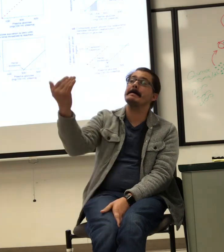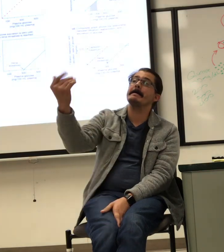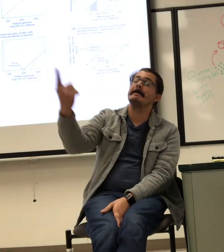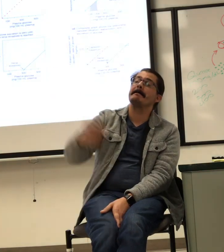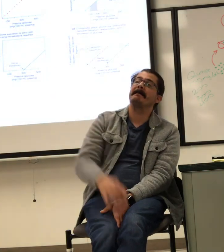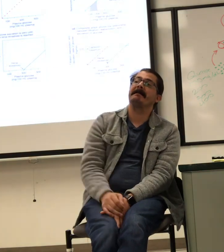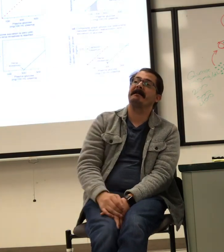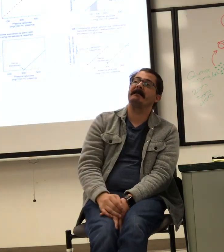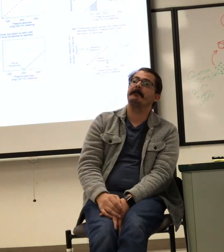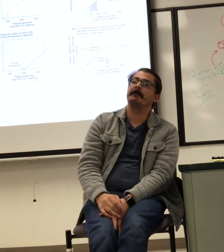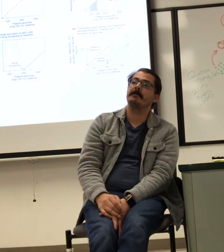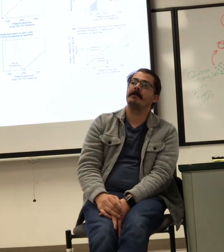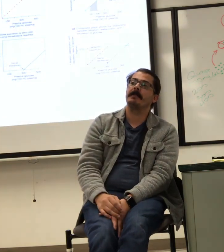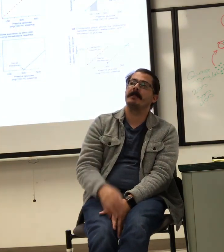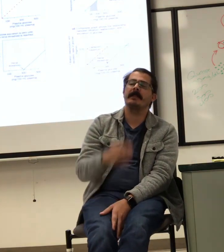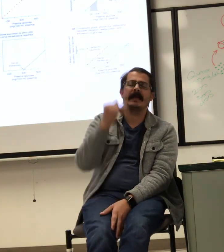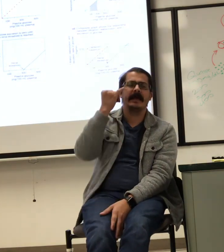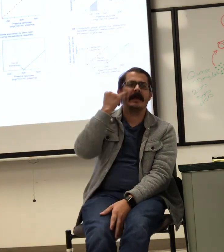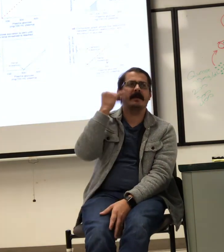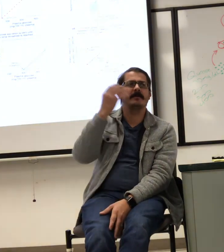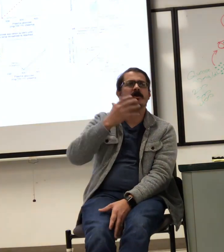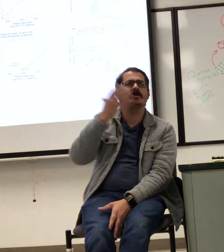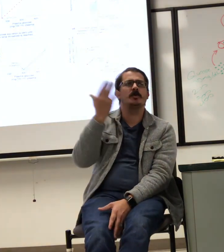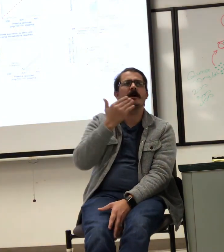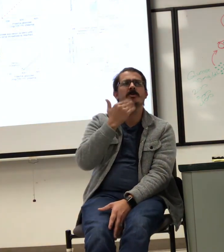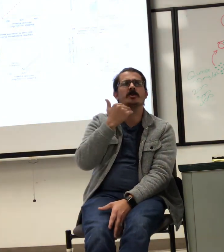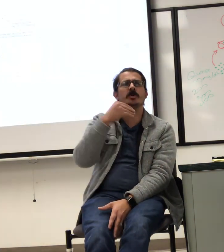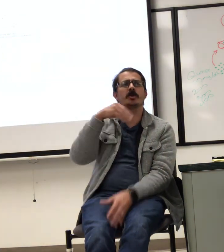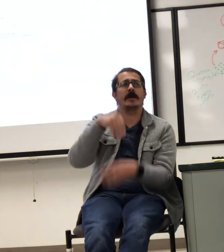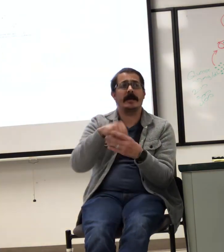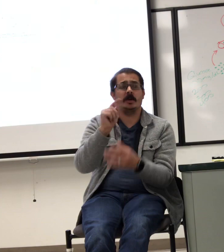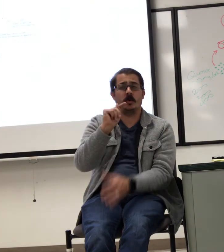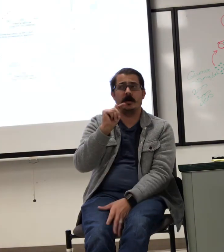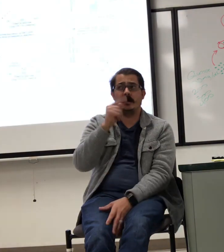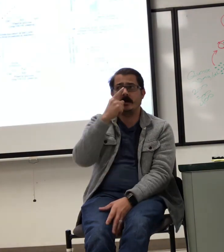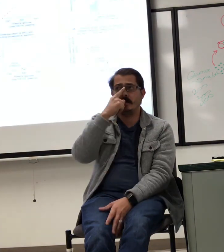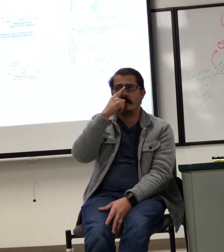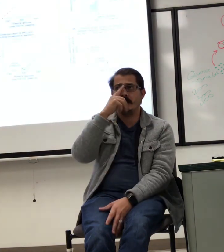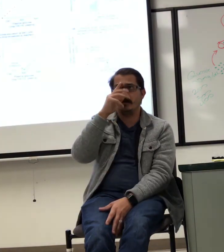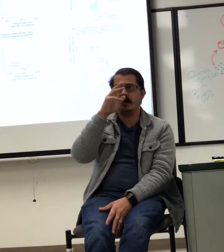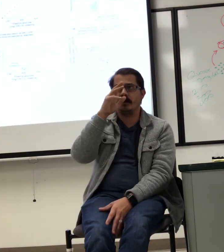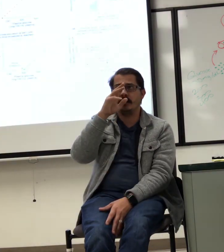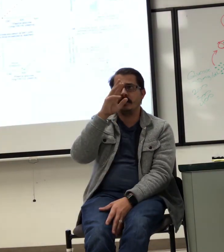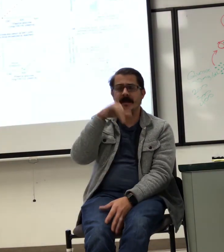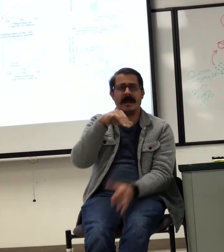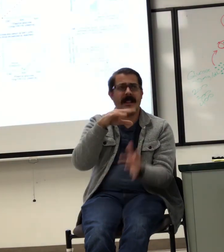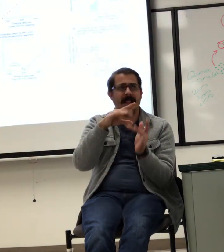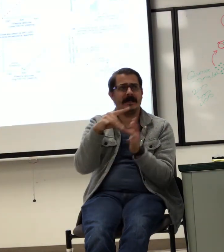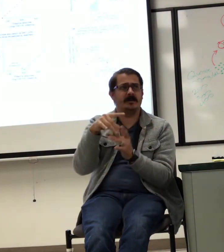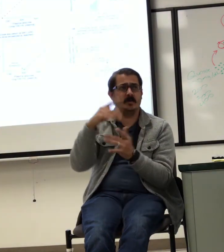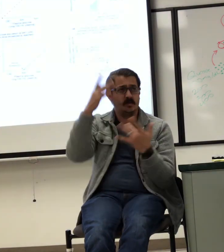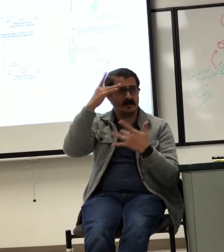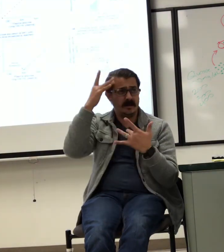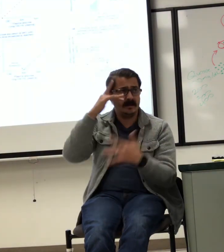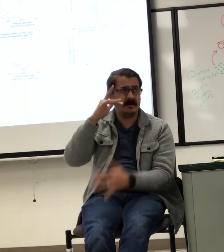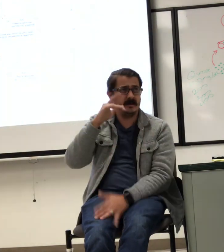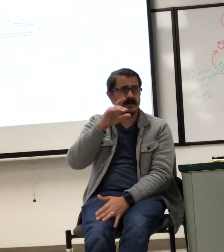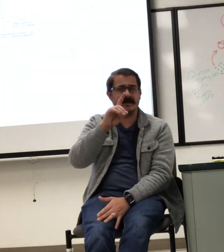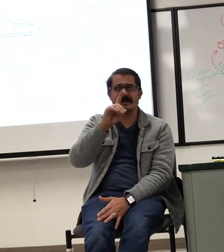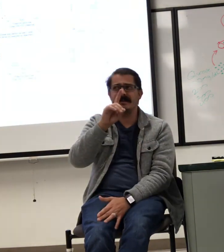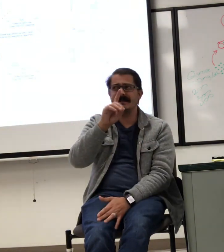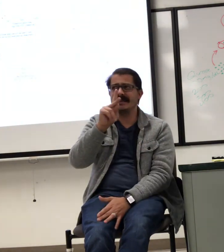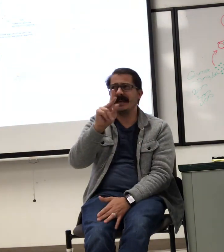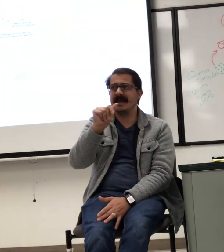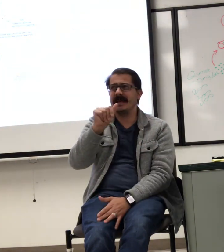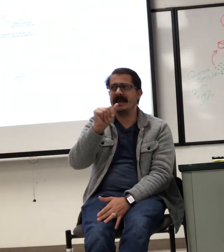So if there's too much glucose in the urine and everything, wouldn't that lead to DKA, or is it just DKA,